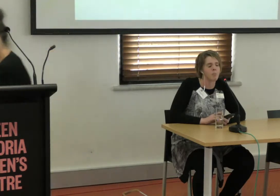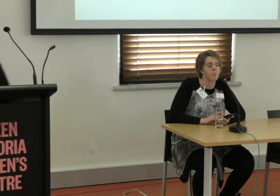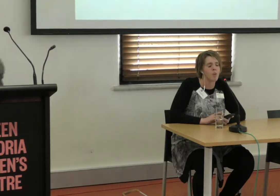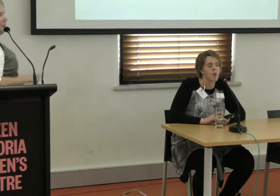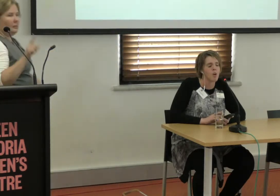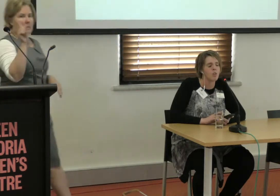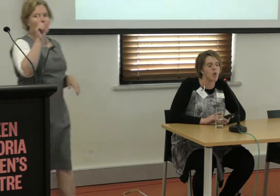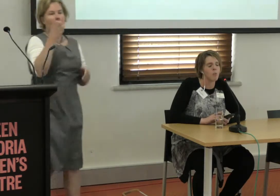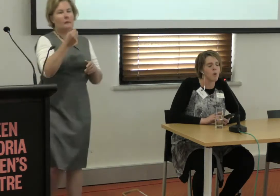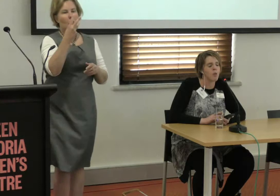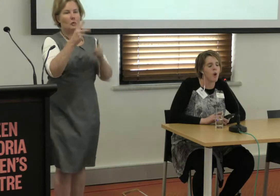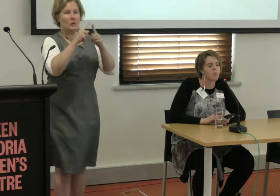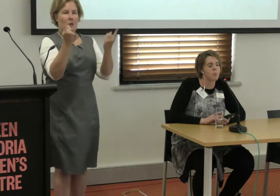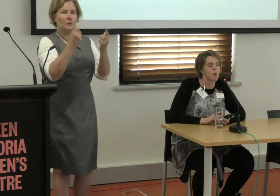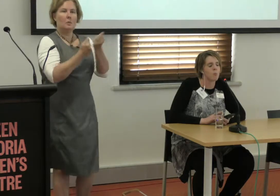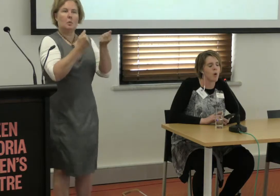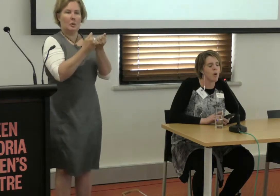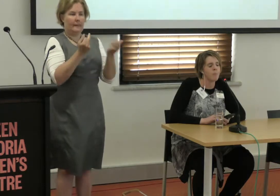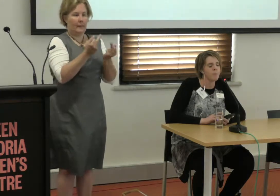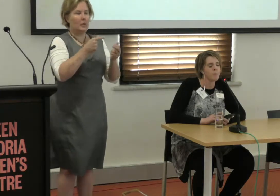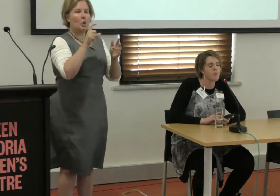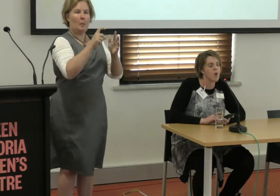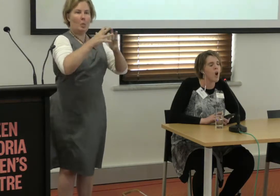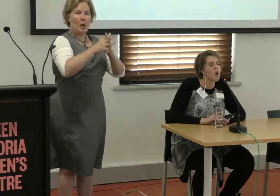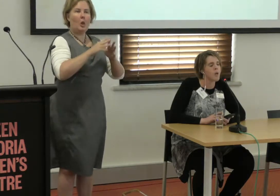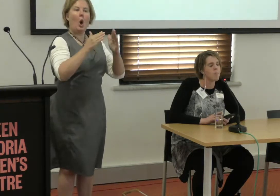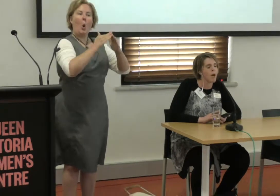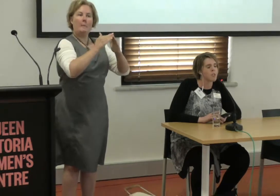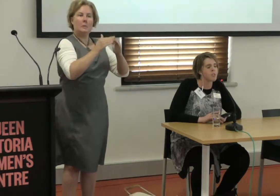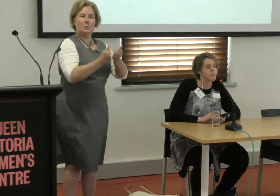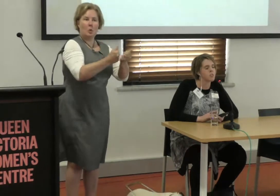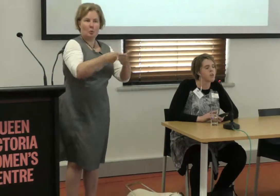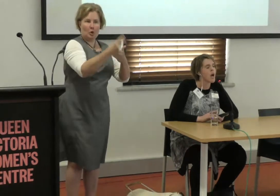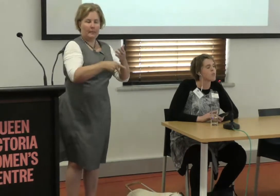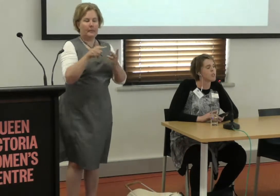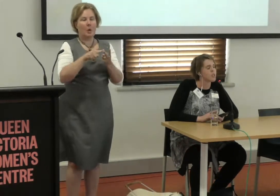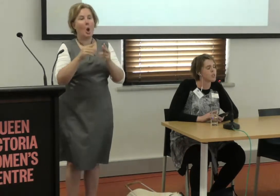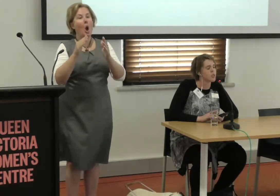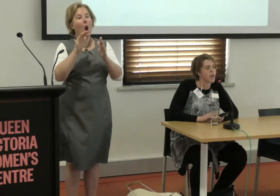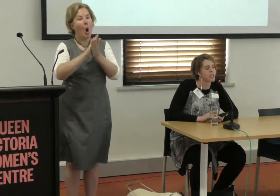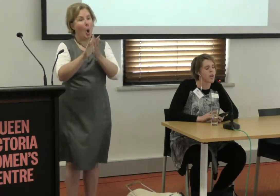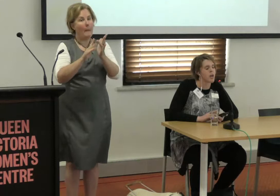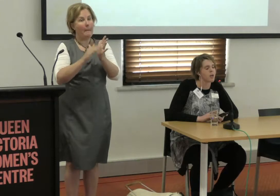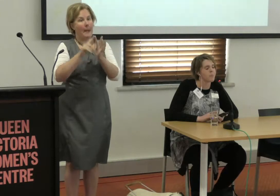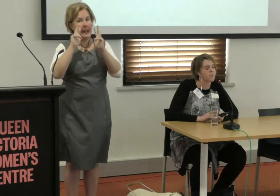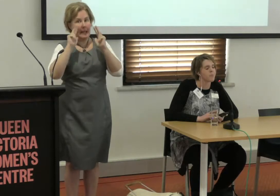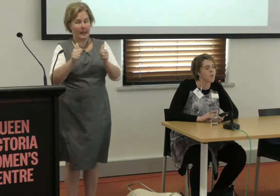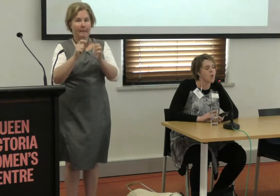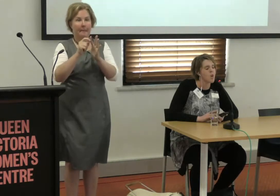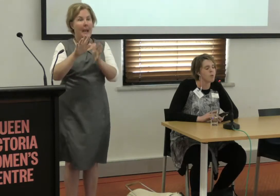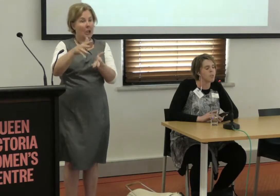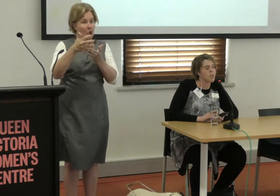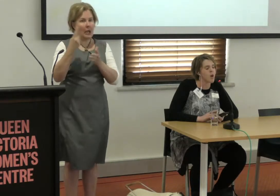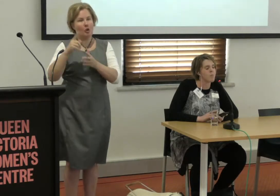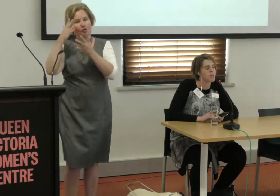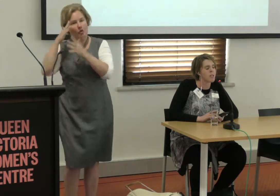system: the Commonwealth Home Support Program, home care packages, and residential aged care.